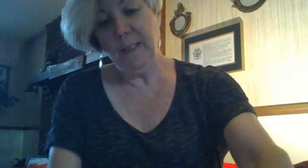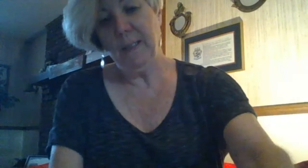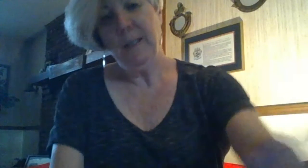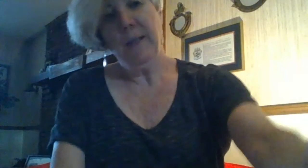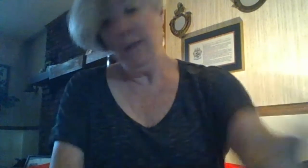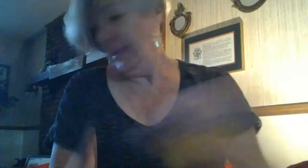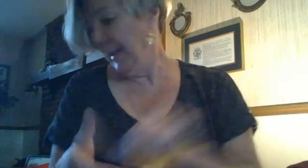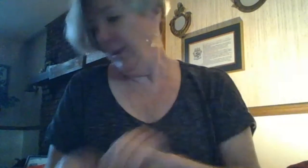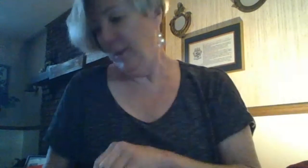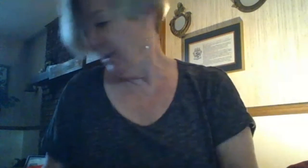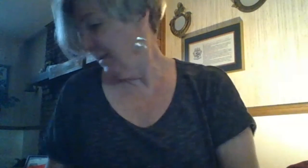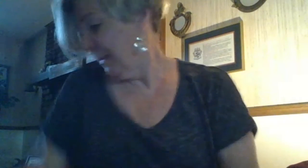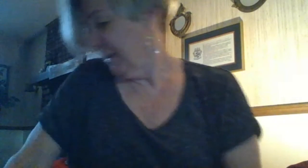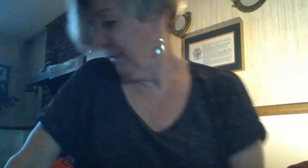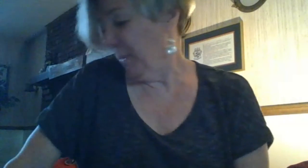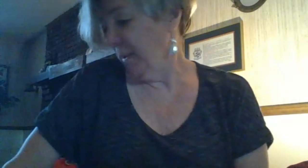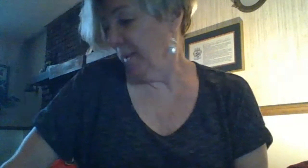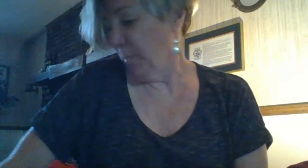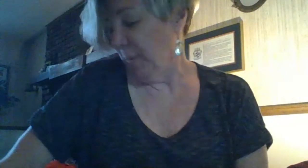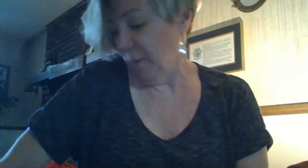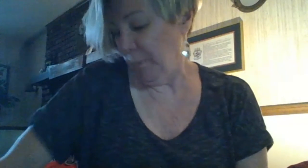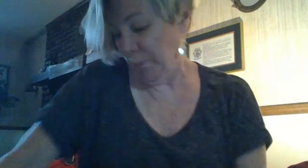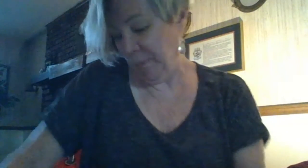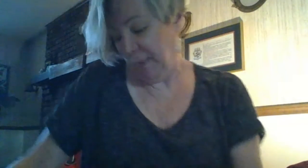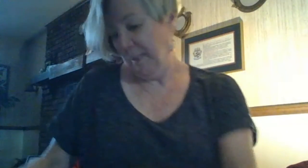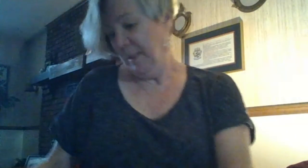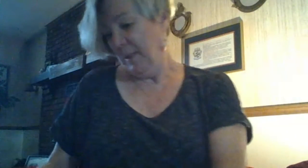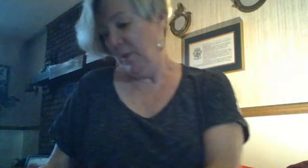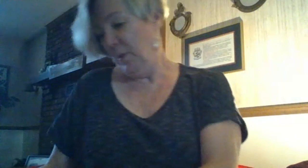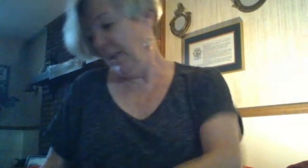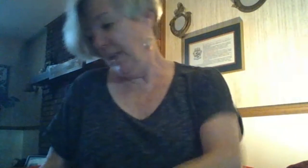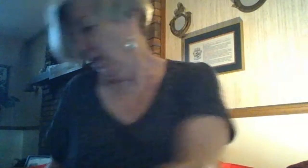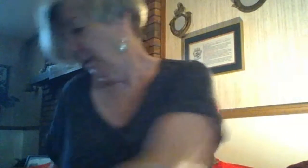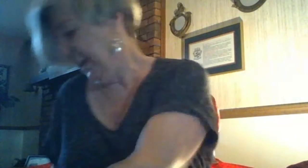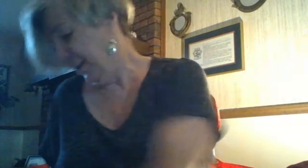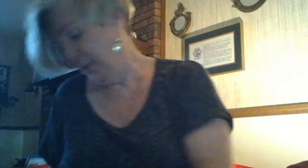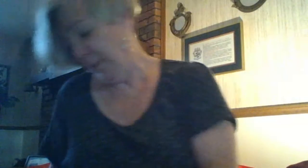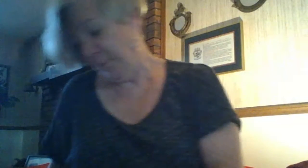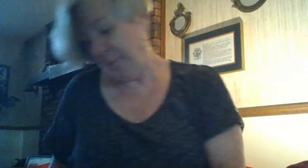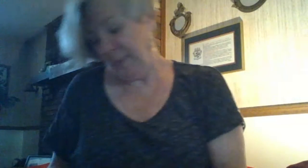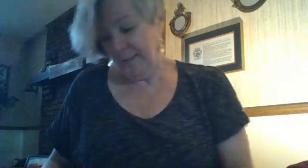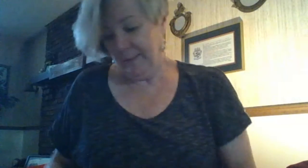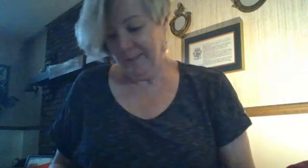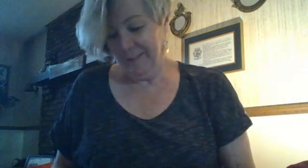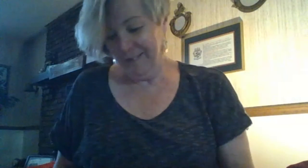using the letter. Let me pin it up here. Using our letter